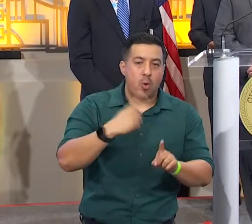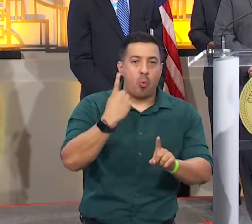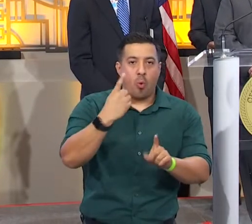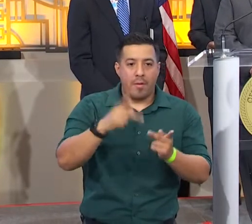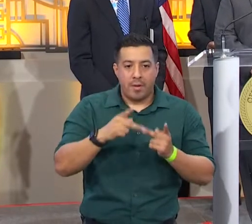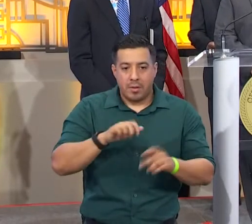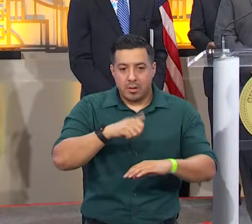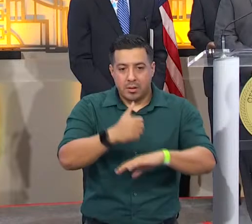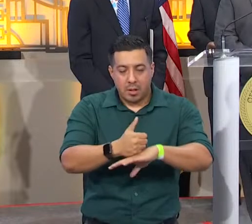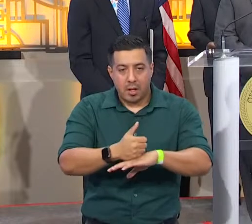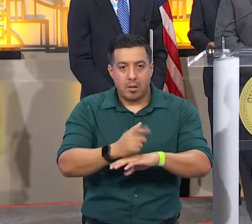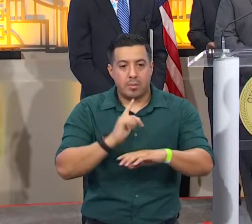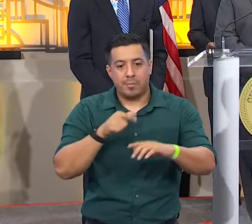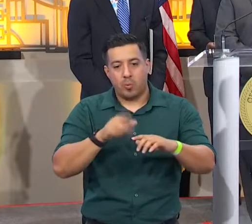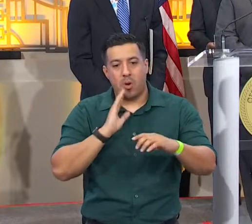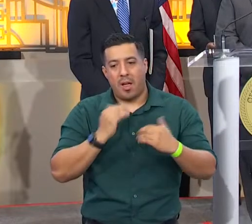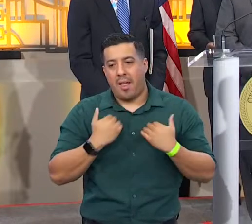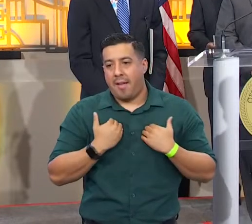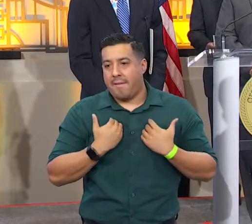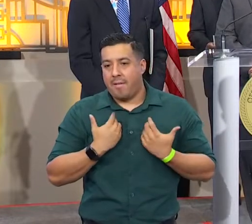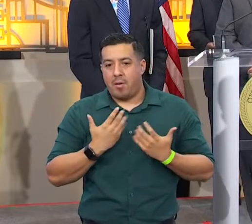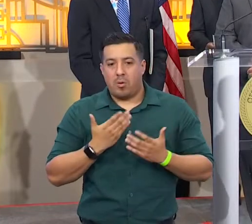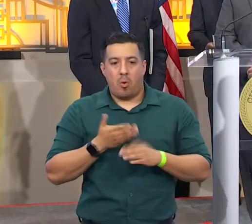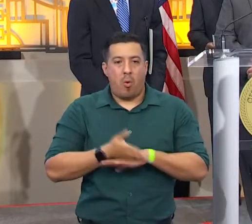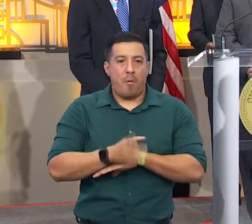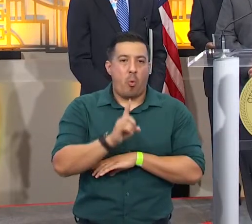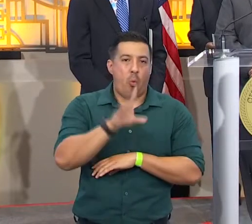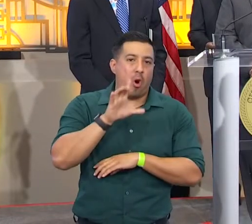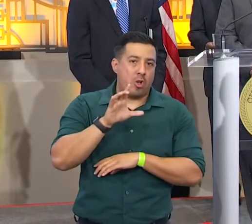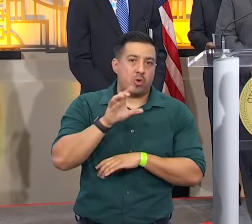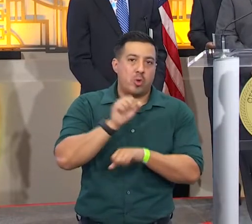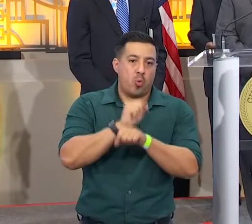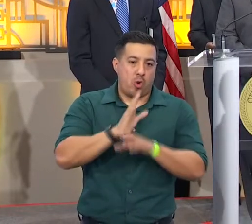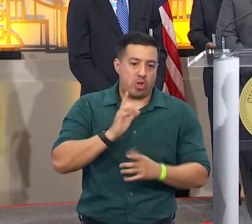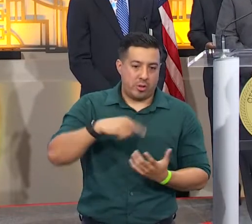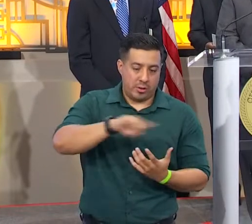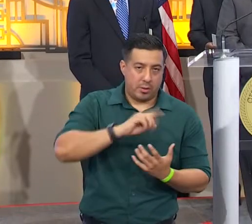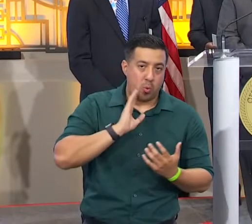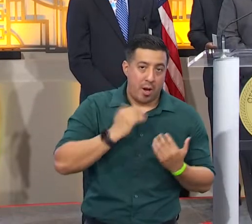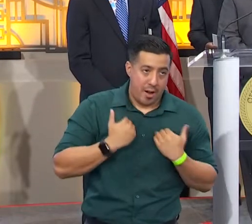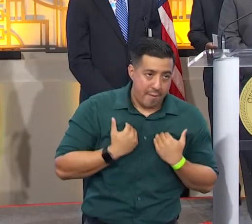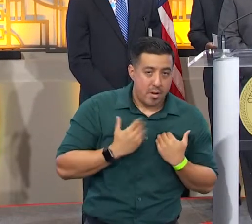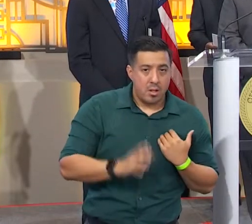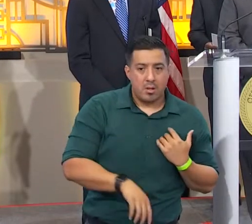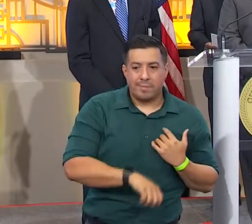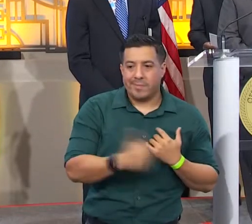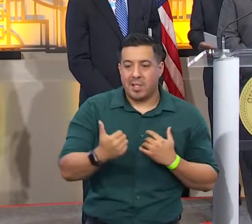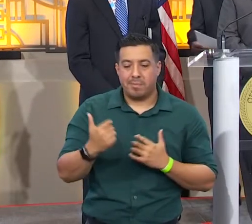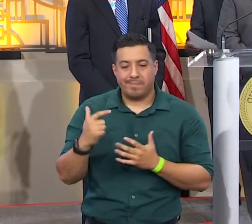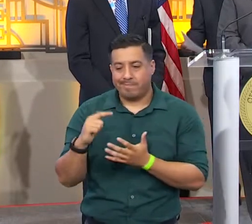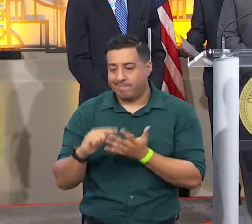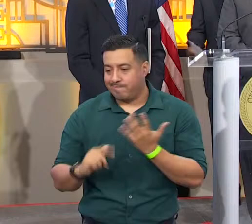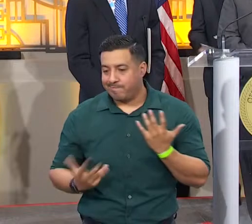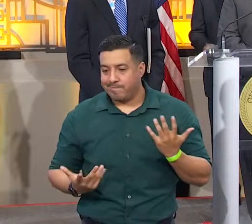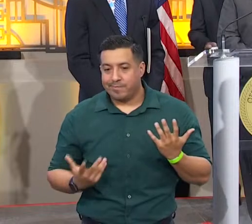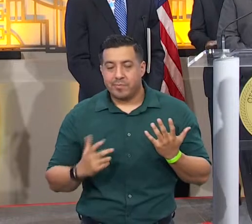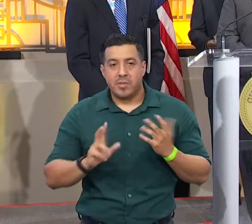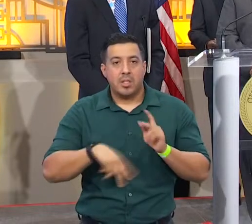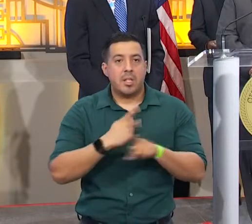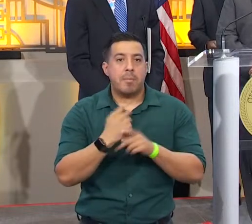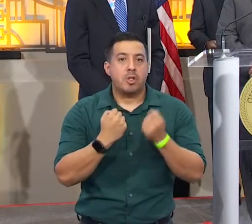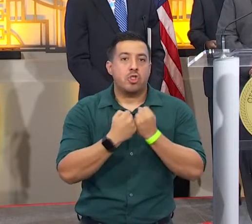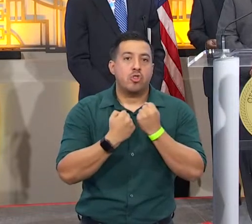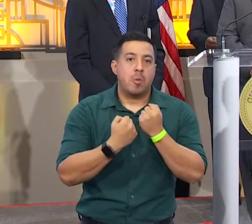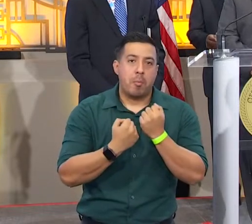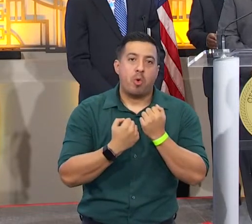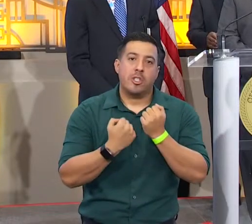facility to house about 100 employees and a number of other support